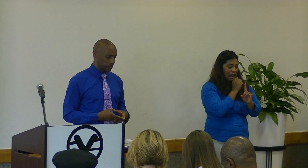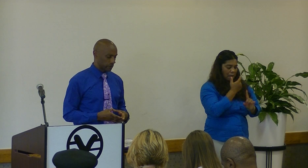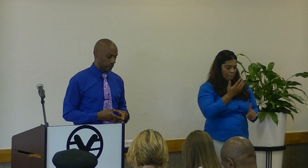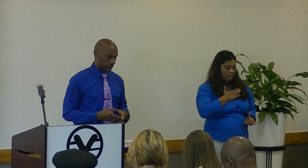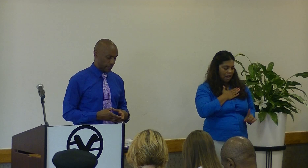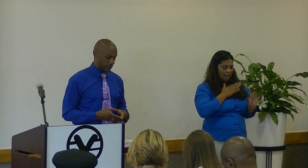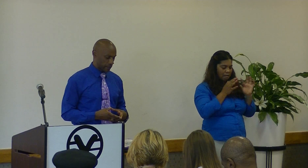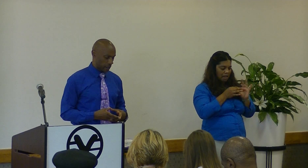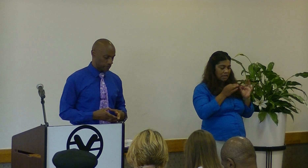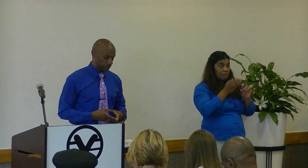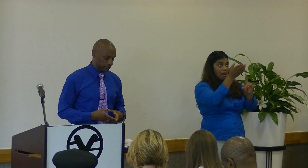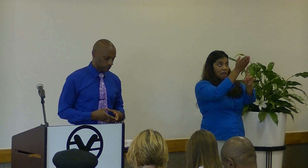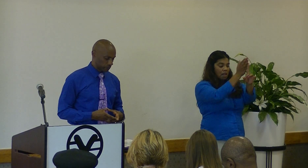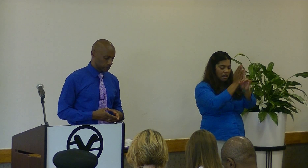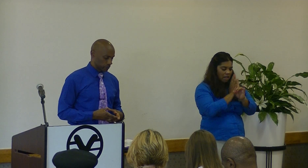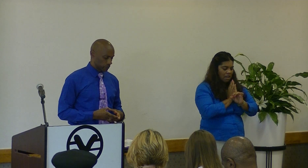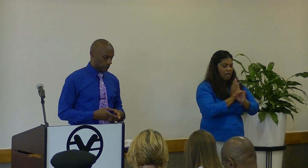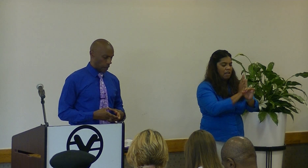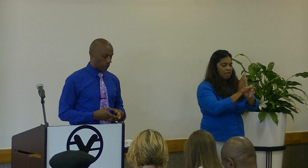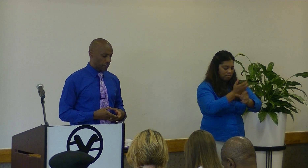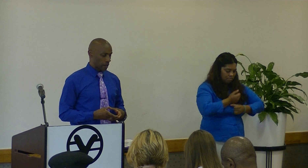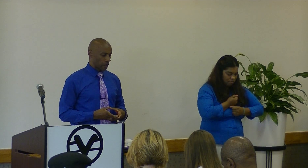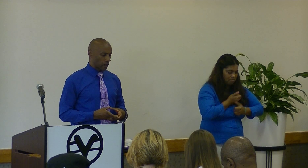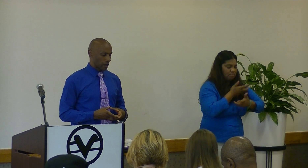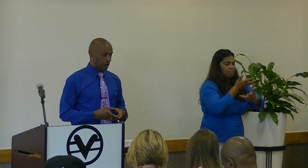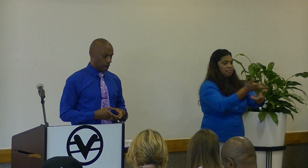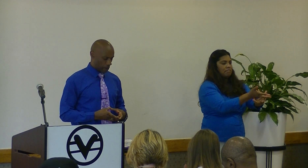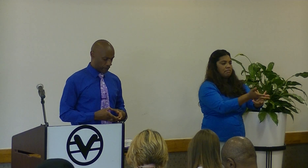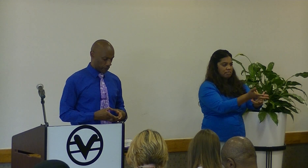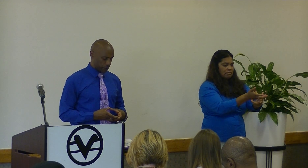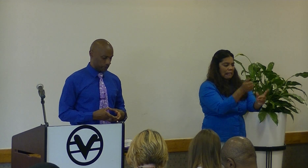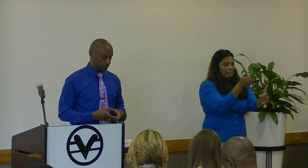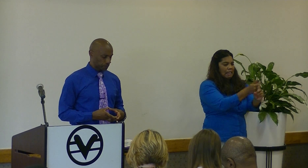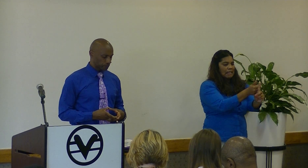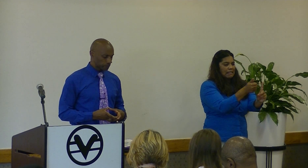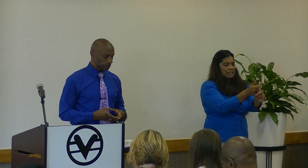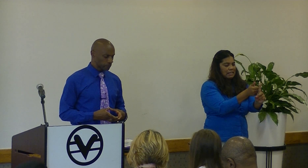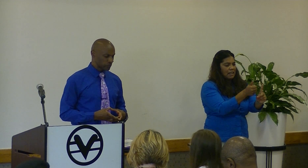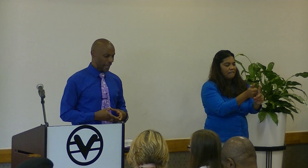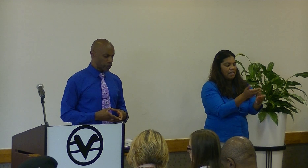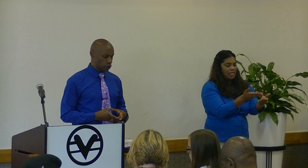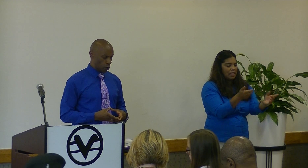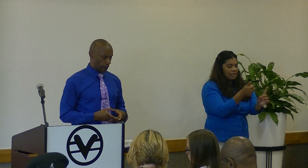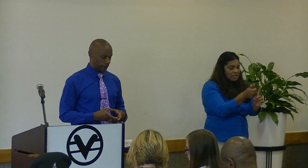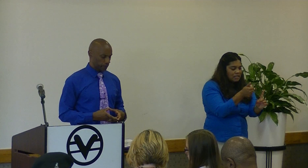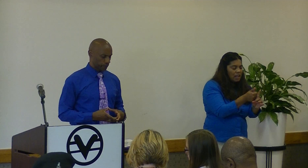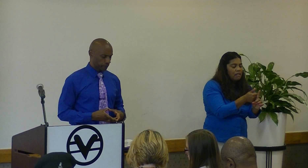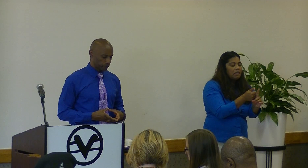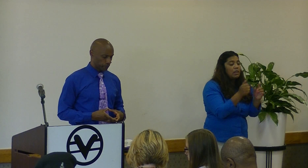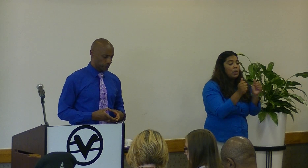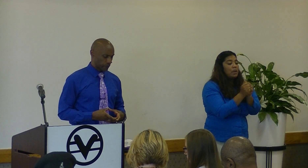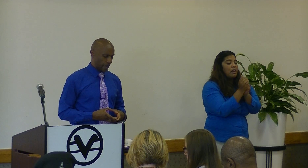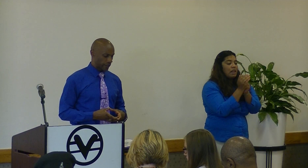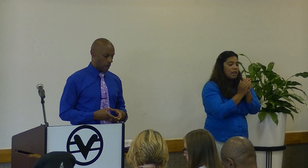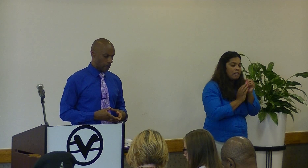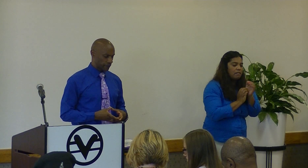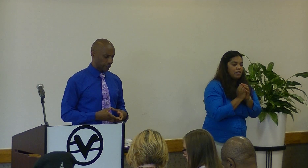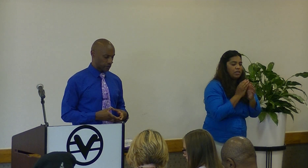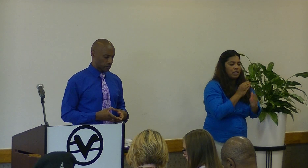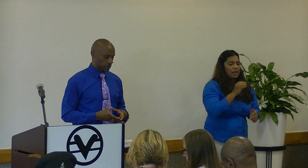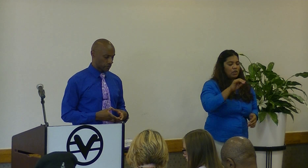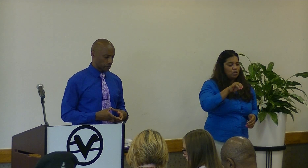mind, the thing itself. And with comfort and joy